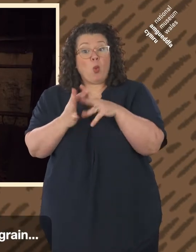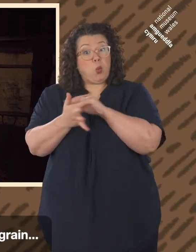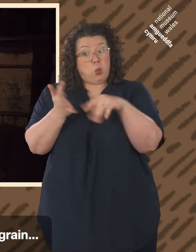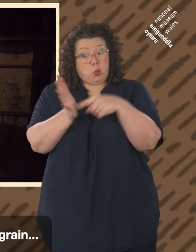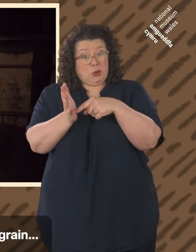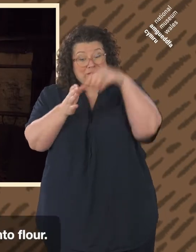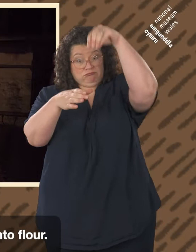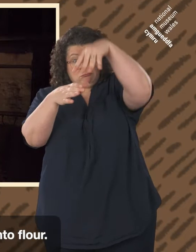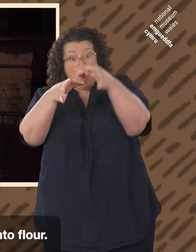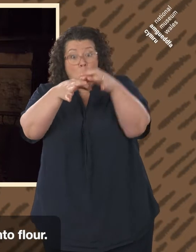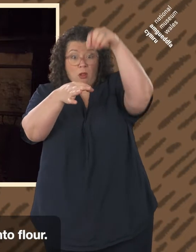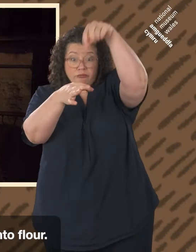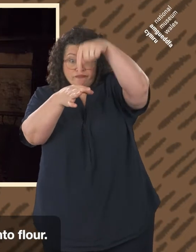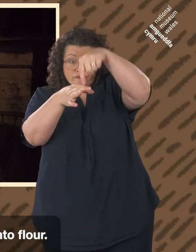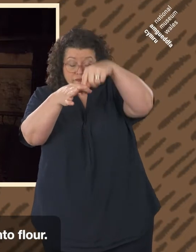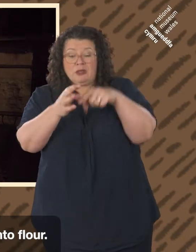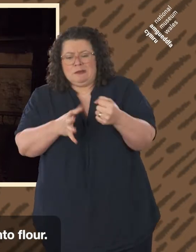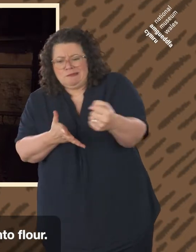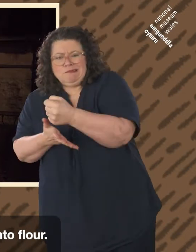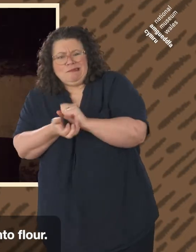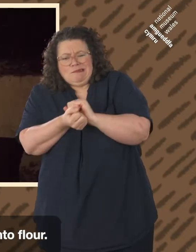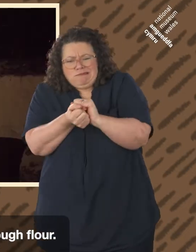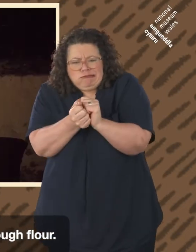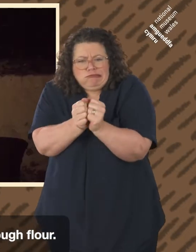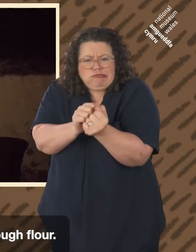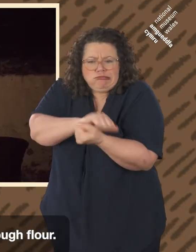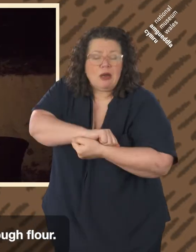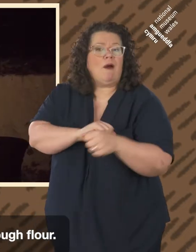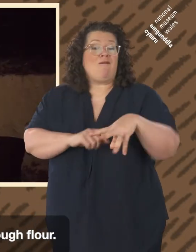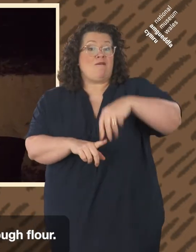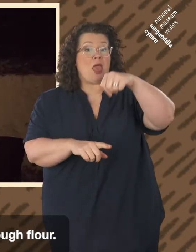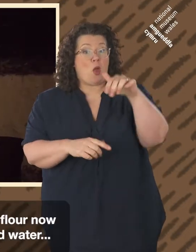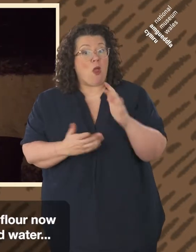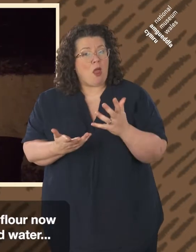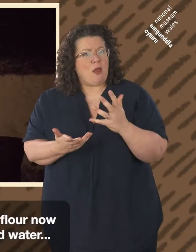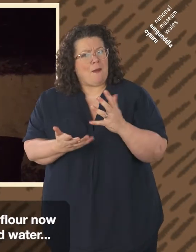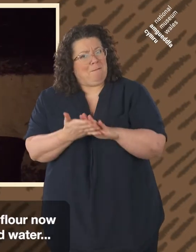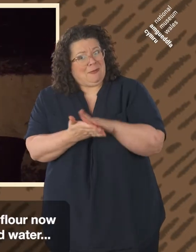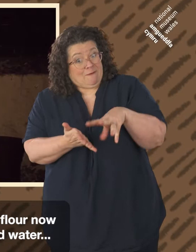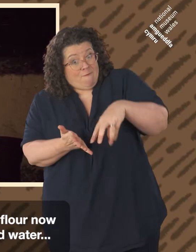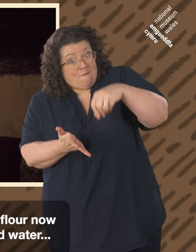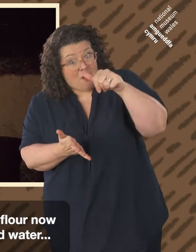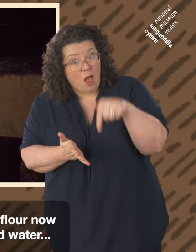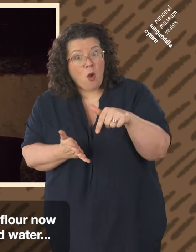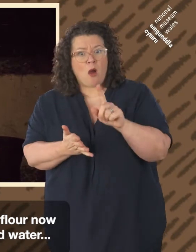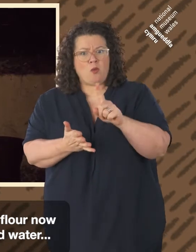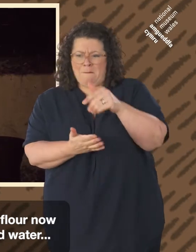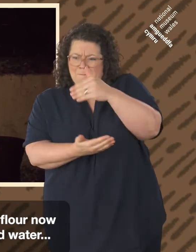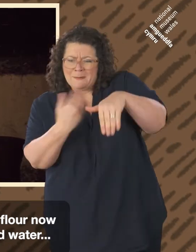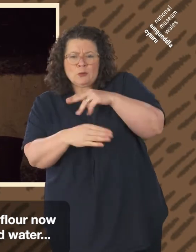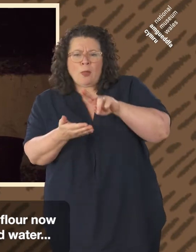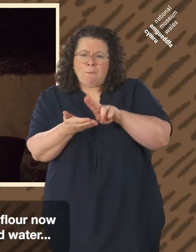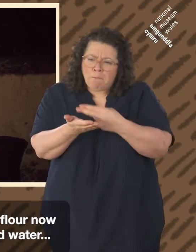crushes all the grain, slowly turning it into flour. So now we have enough flour. We need to mix that flour now with